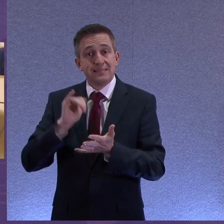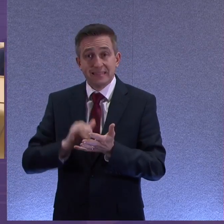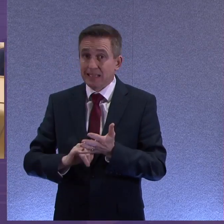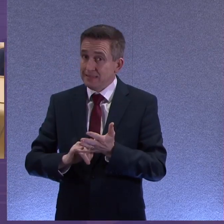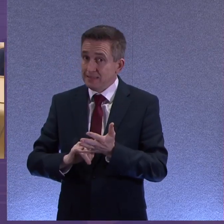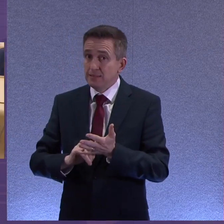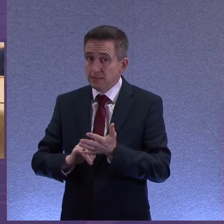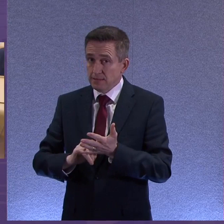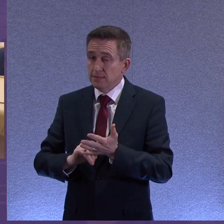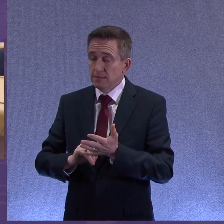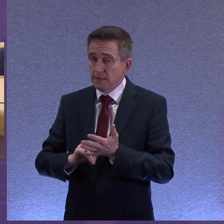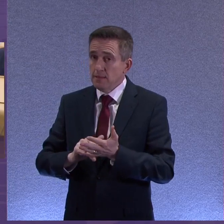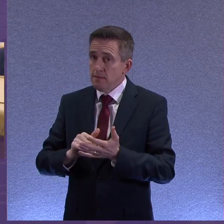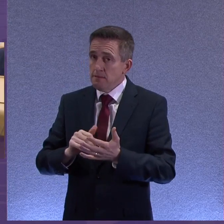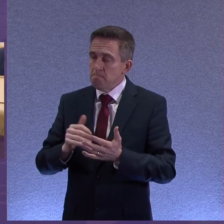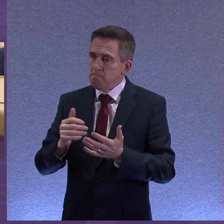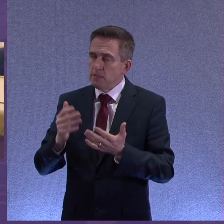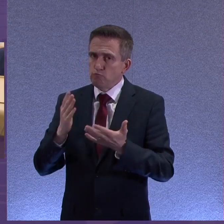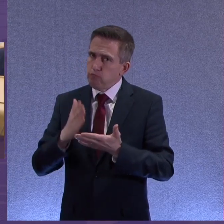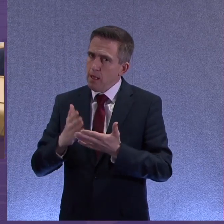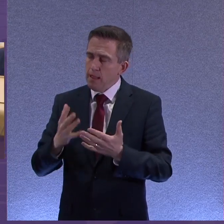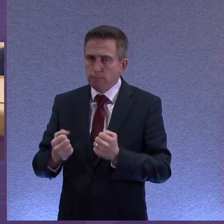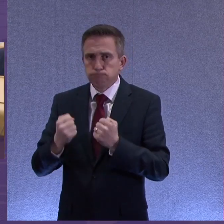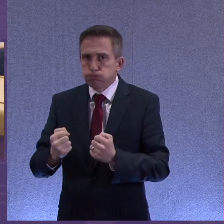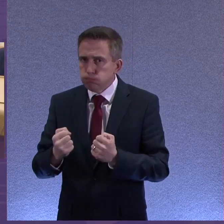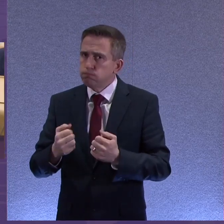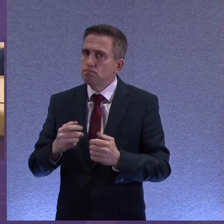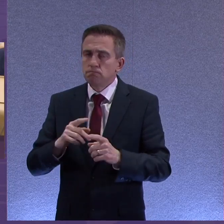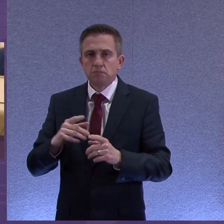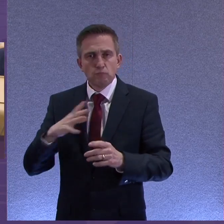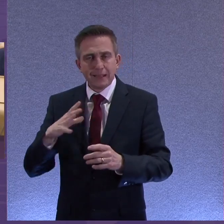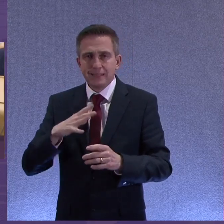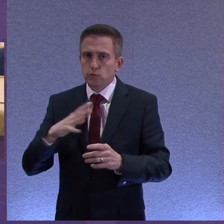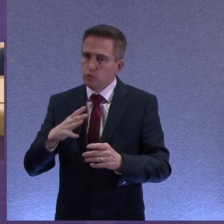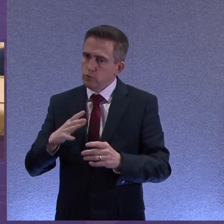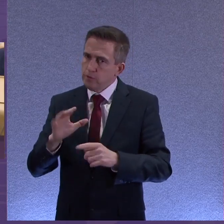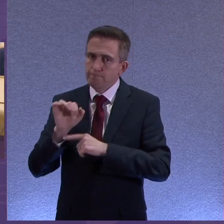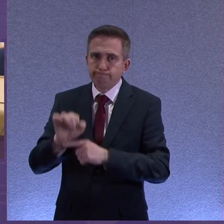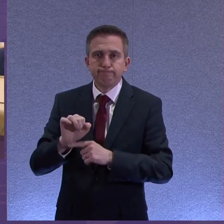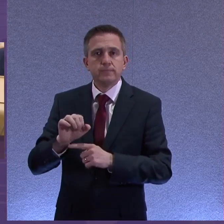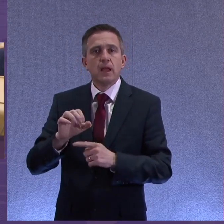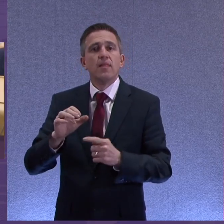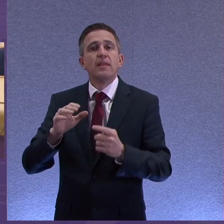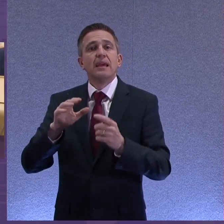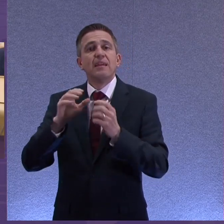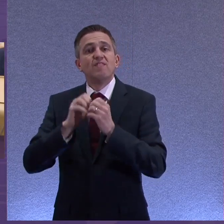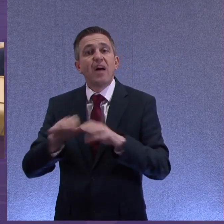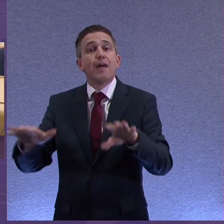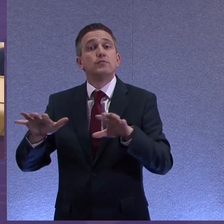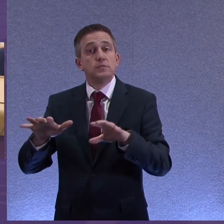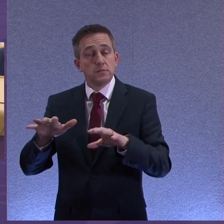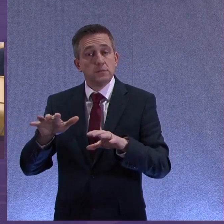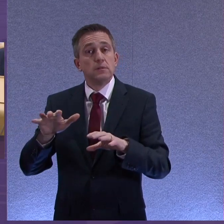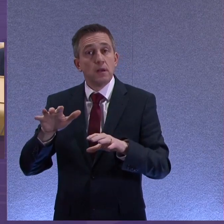not only stepping up to address the particular challenge of this virus, but is also continuing to